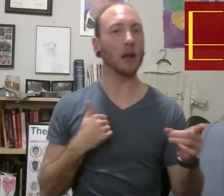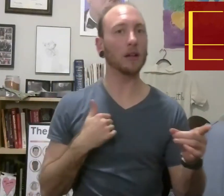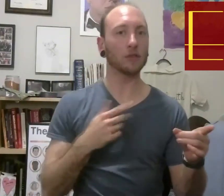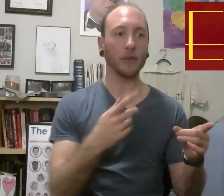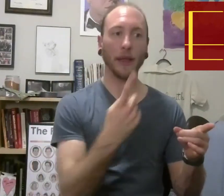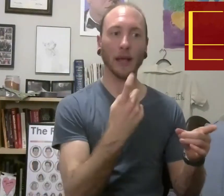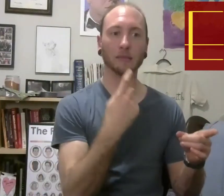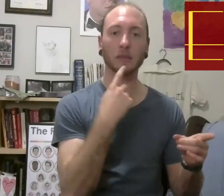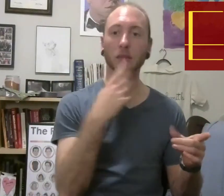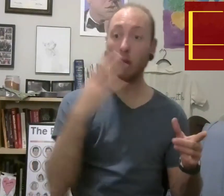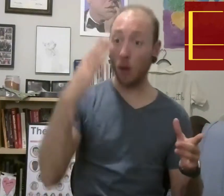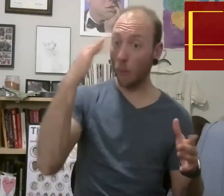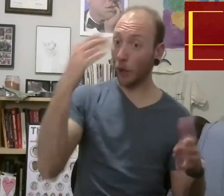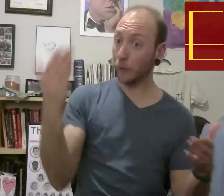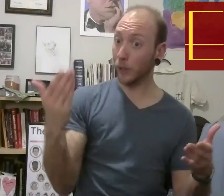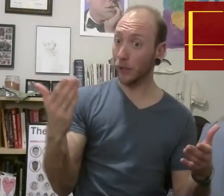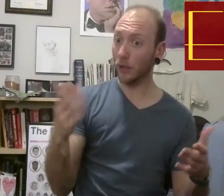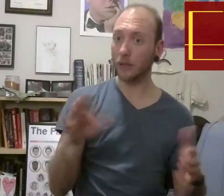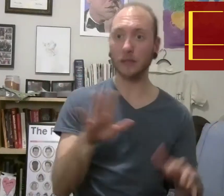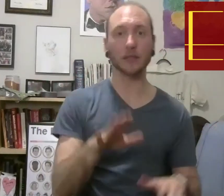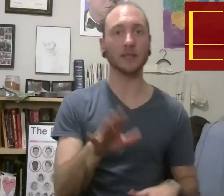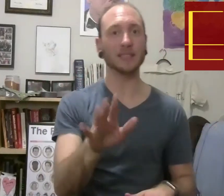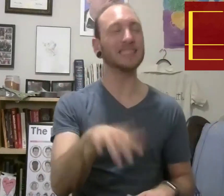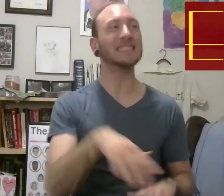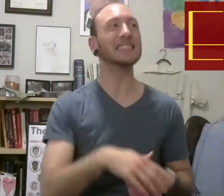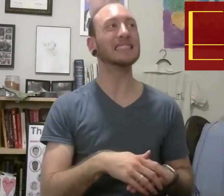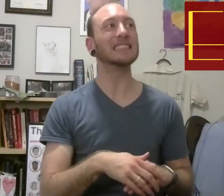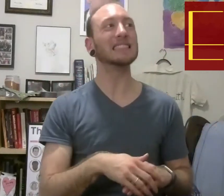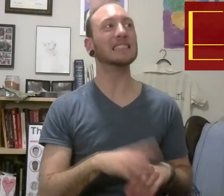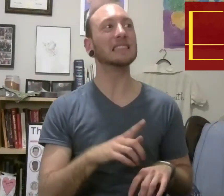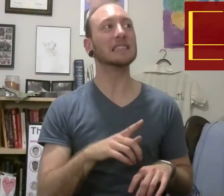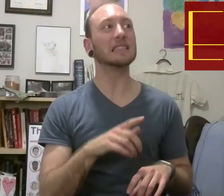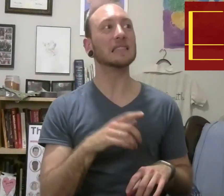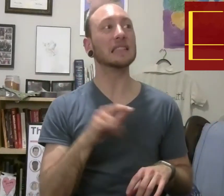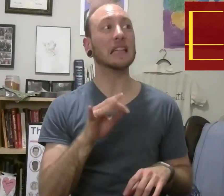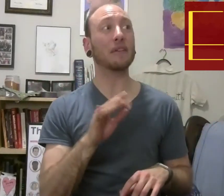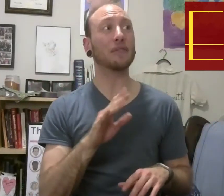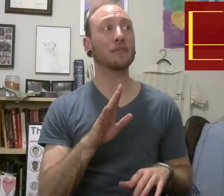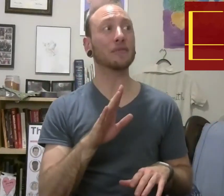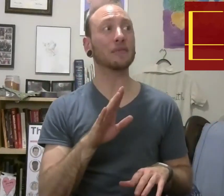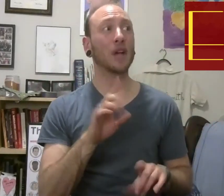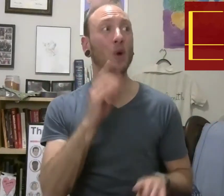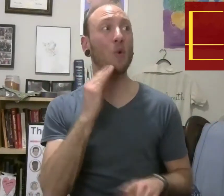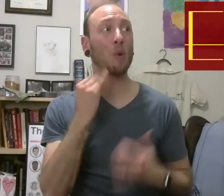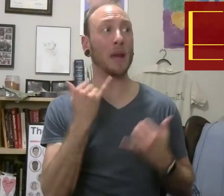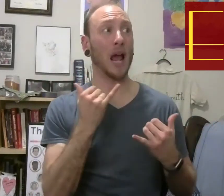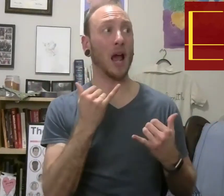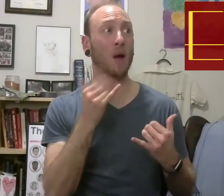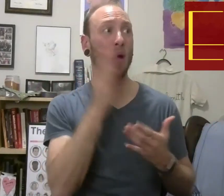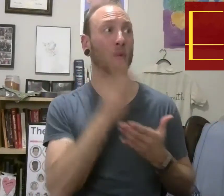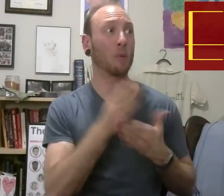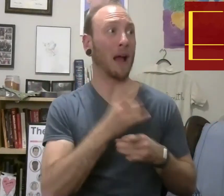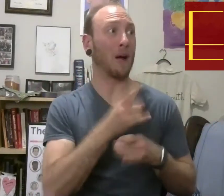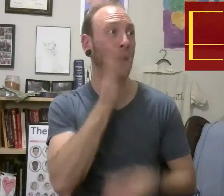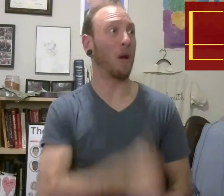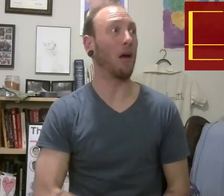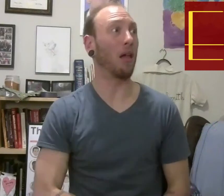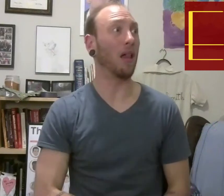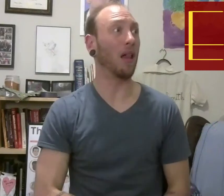much like I can't see myself going home tonight without going to a liquor store first. Like, but I don't think I'm ready to stop, was